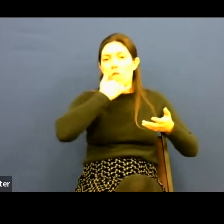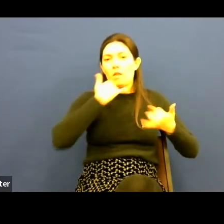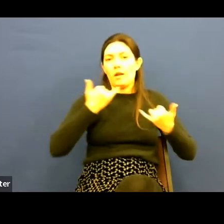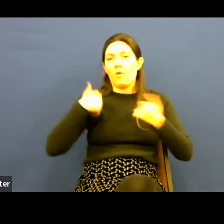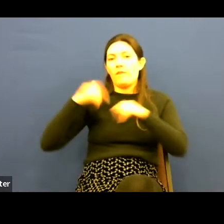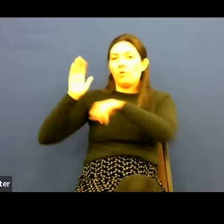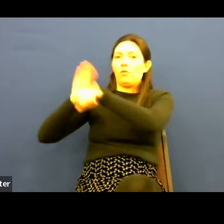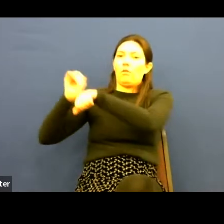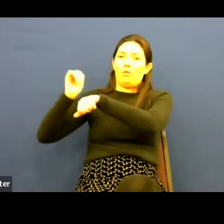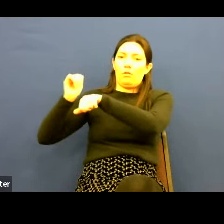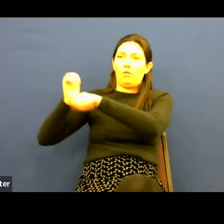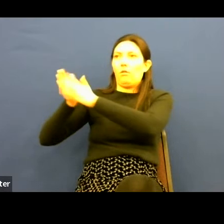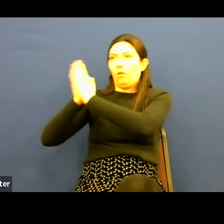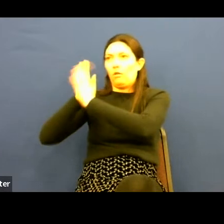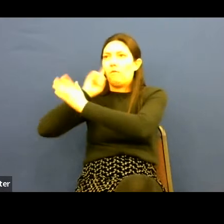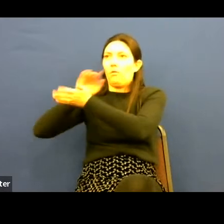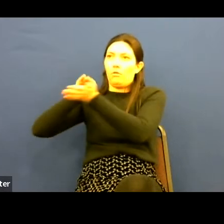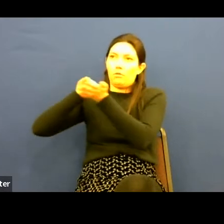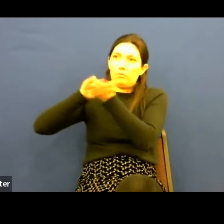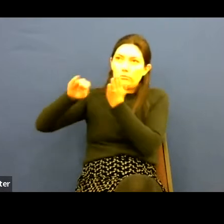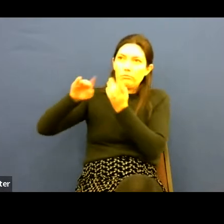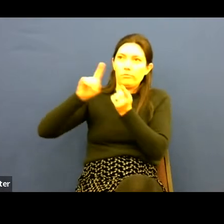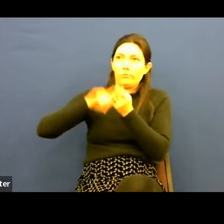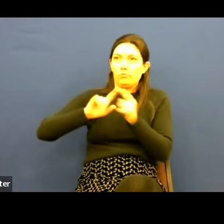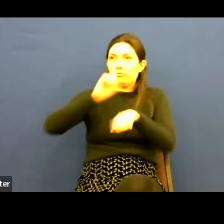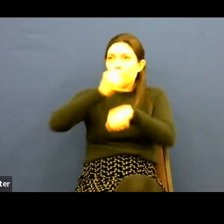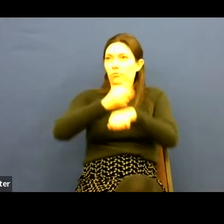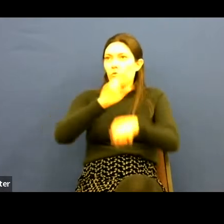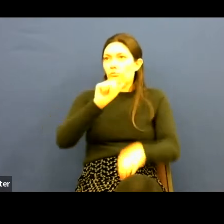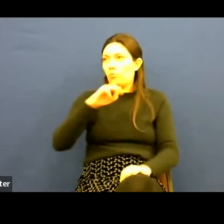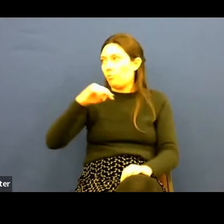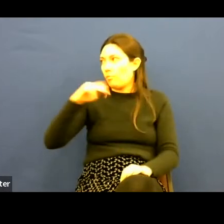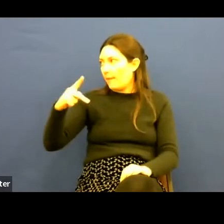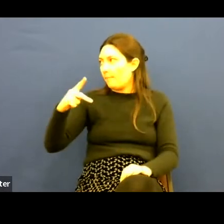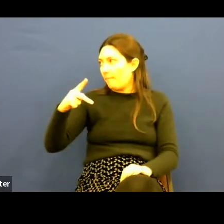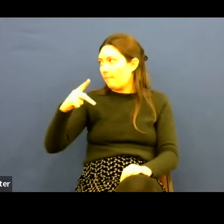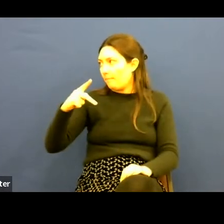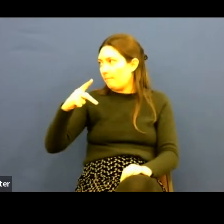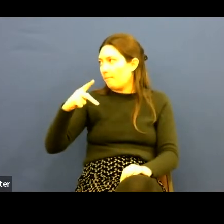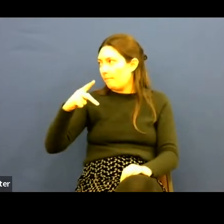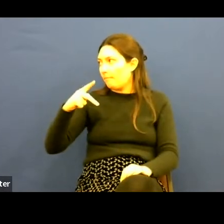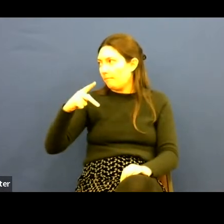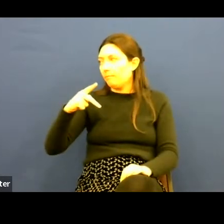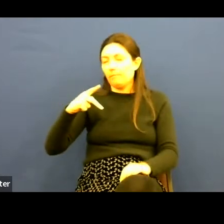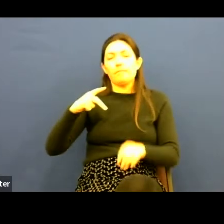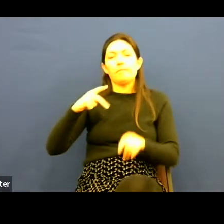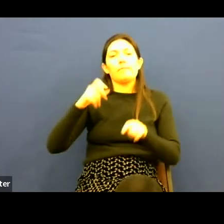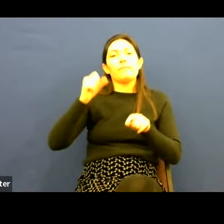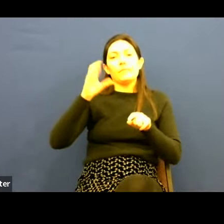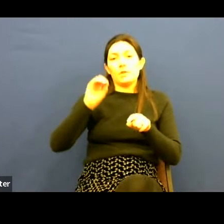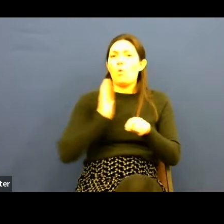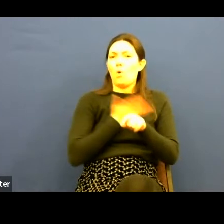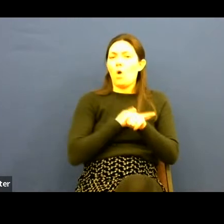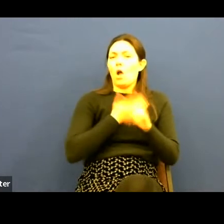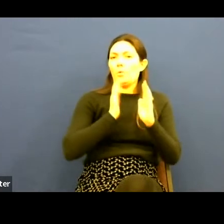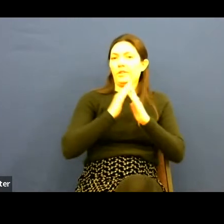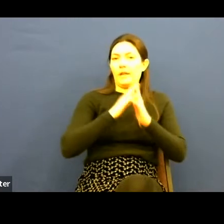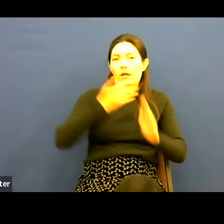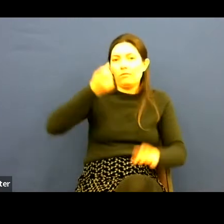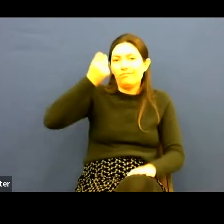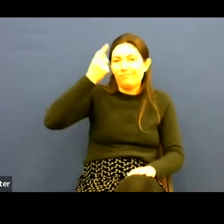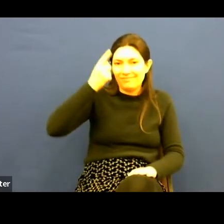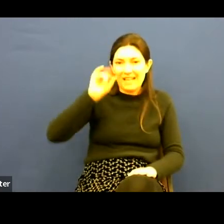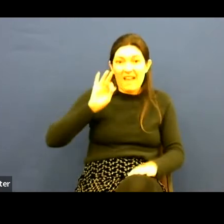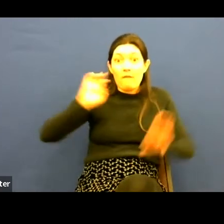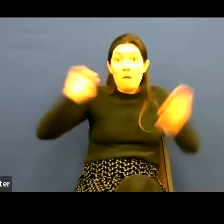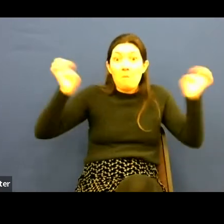Now, our town often is, I'll say, lenient in terms of, okay, you have to put an emergency ramp in,